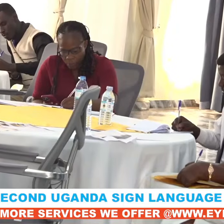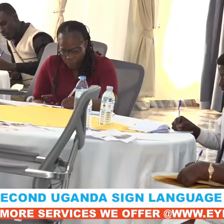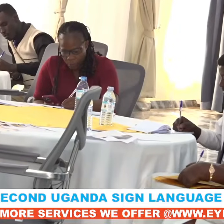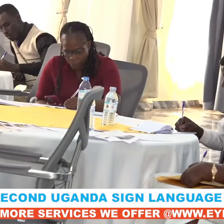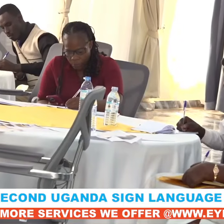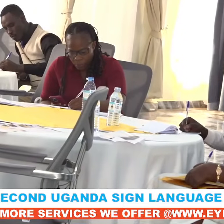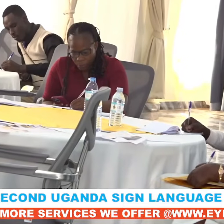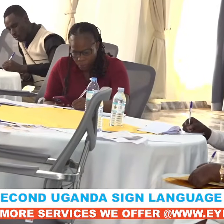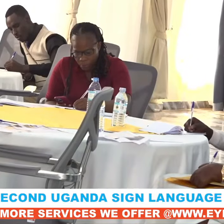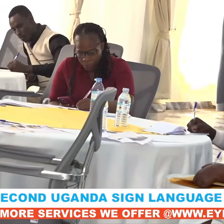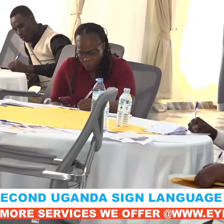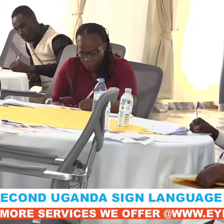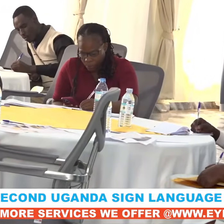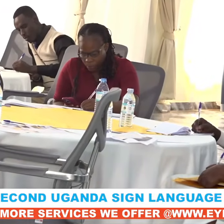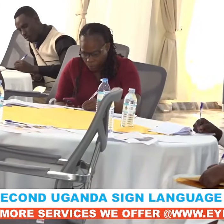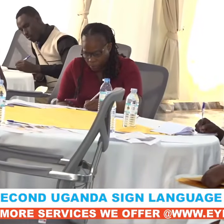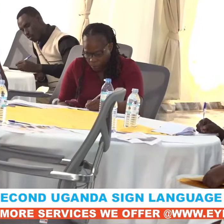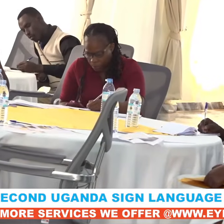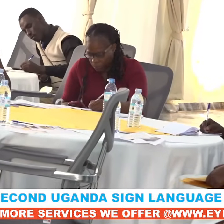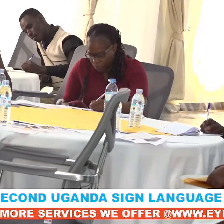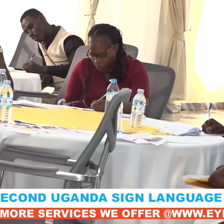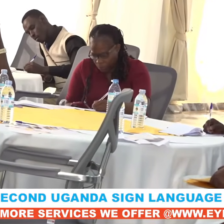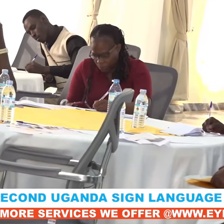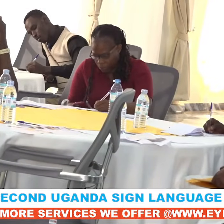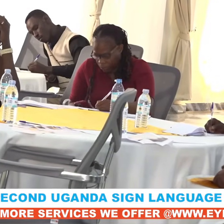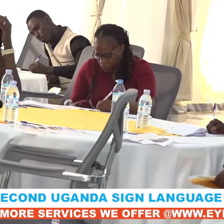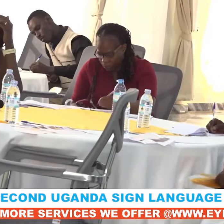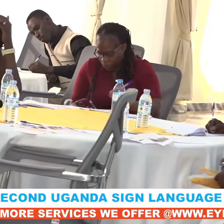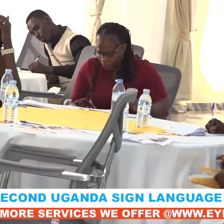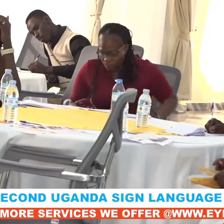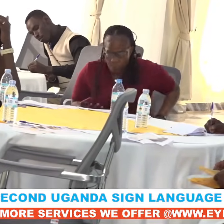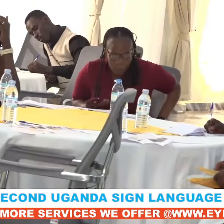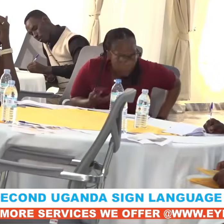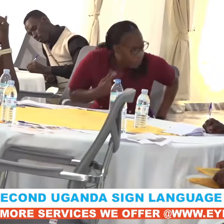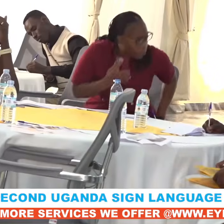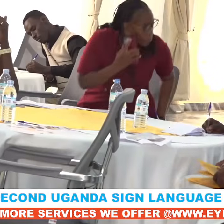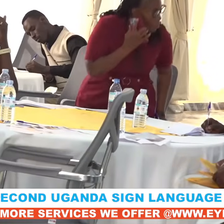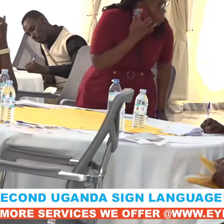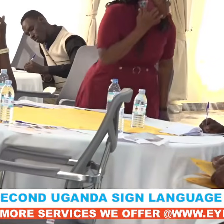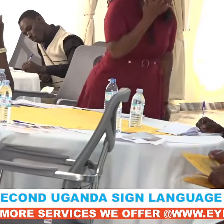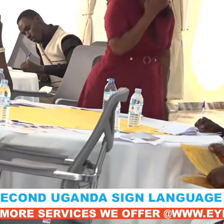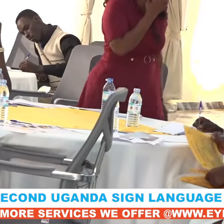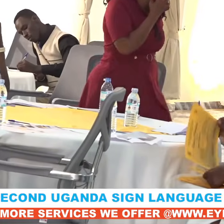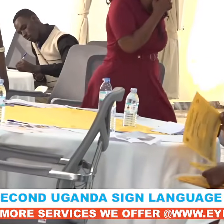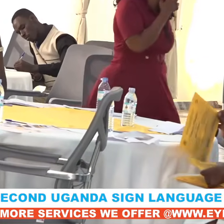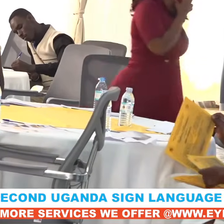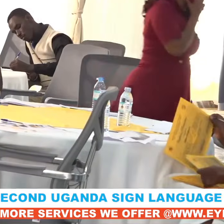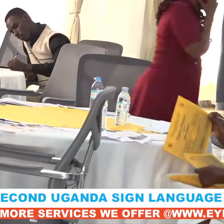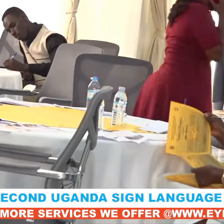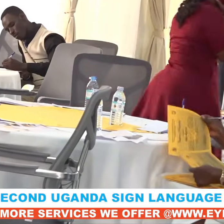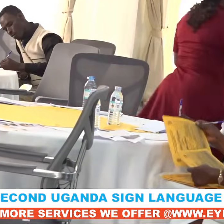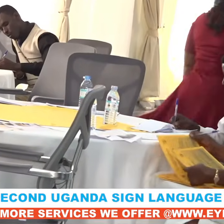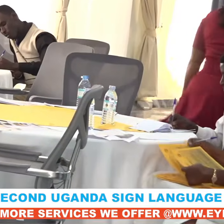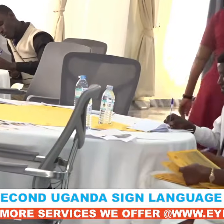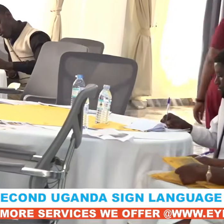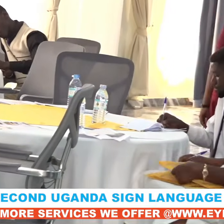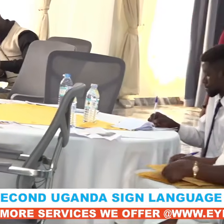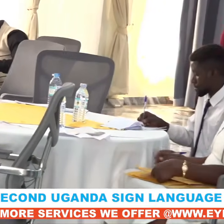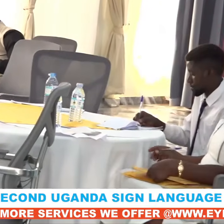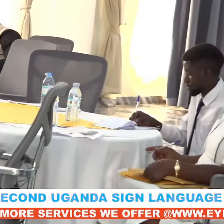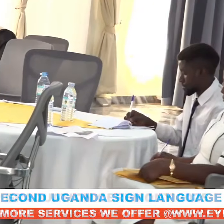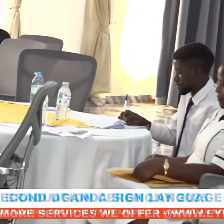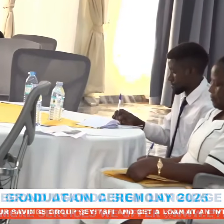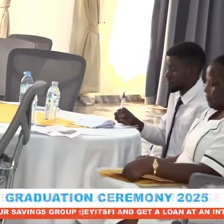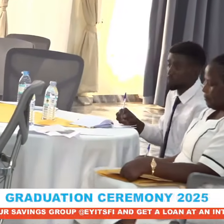I see firsthand how critical communication is in student success and